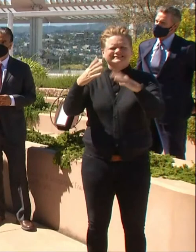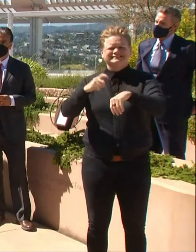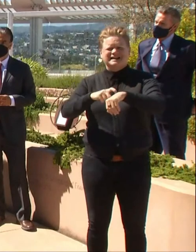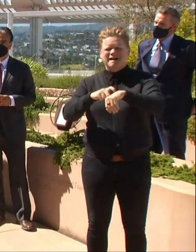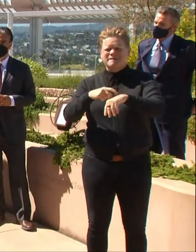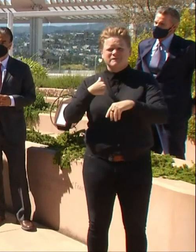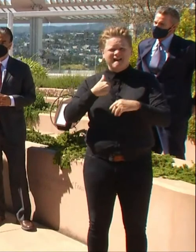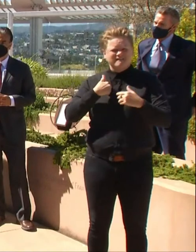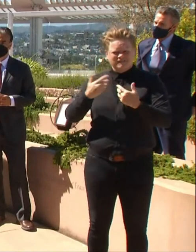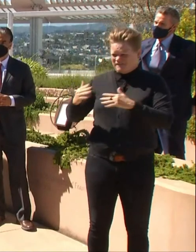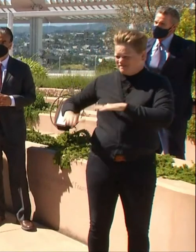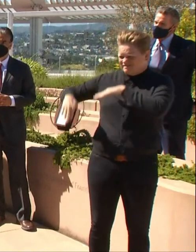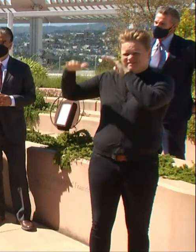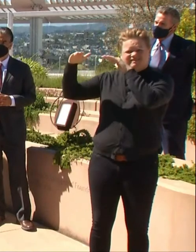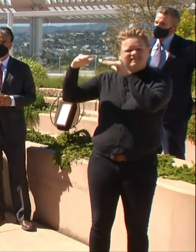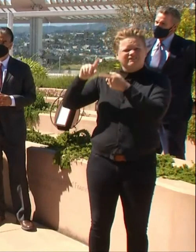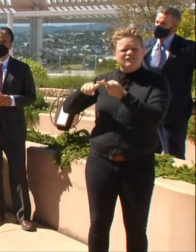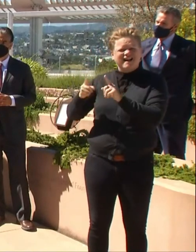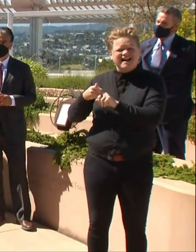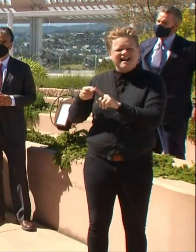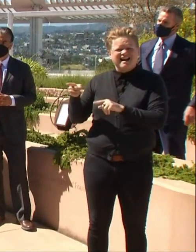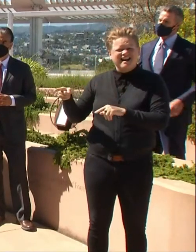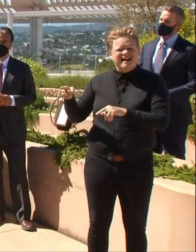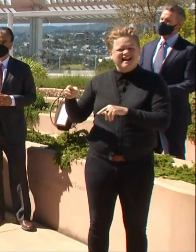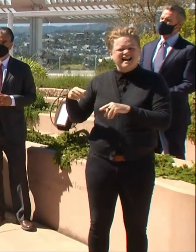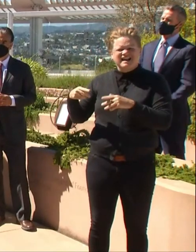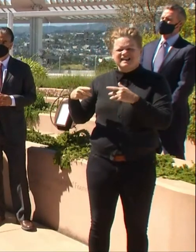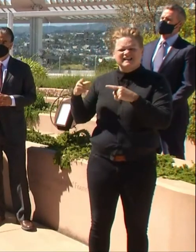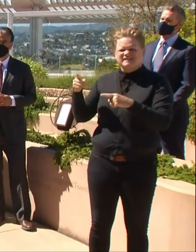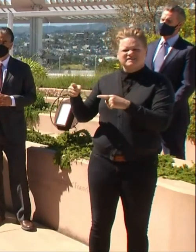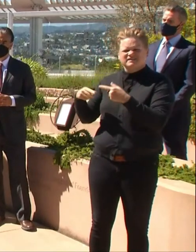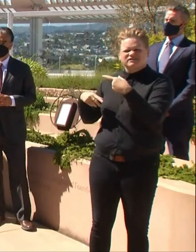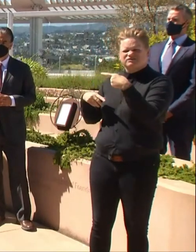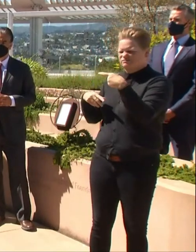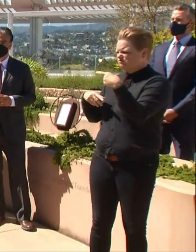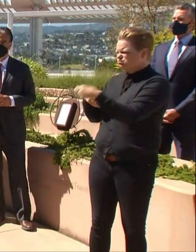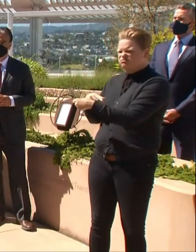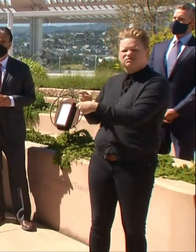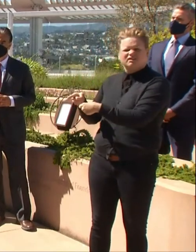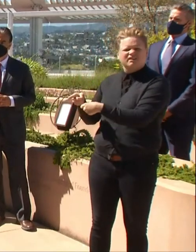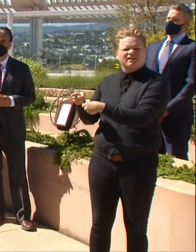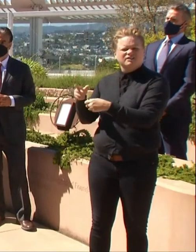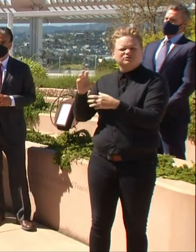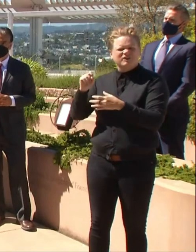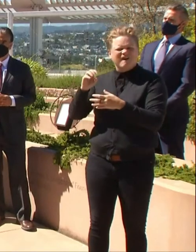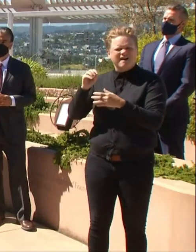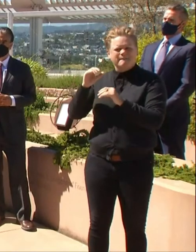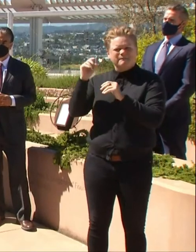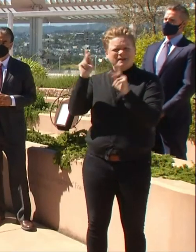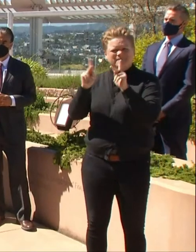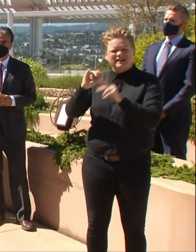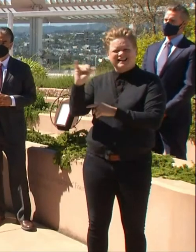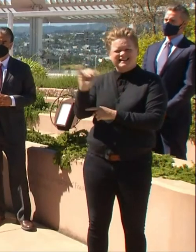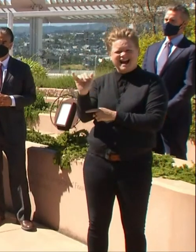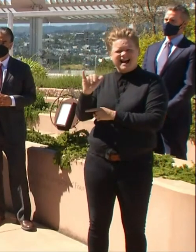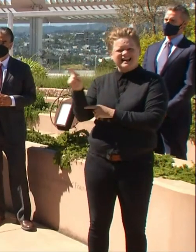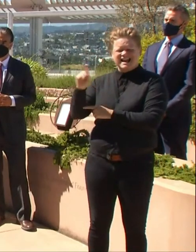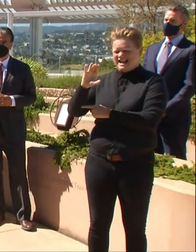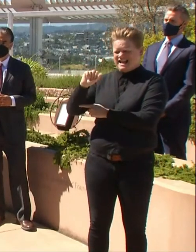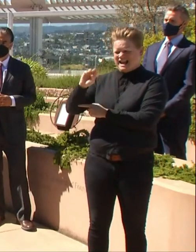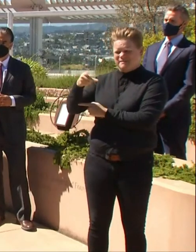knew that they would come to San Francisco General so that people like Dr. Andre Campbell could try to save their